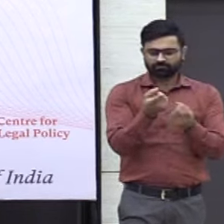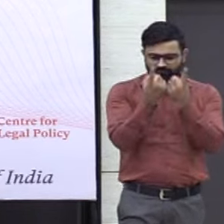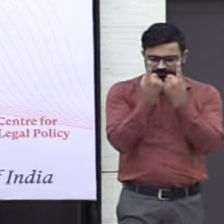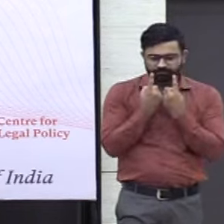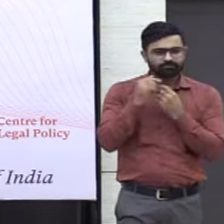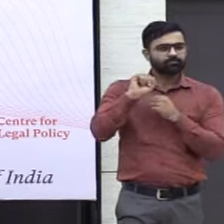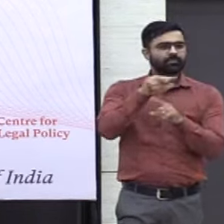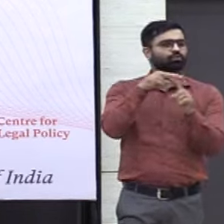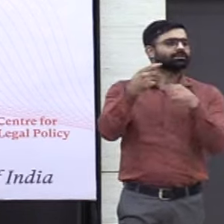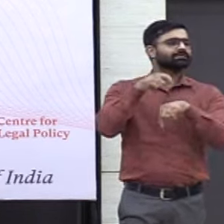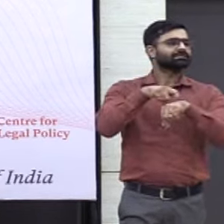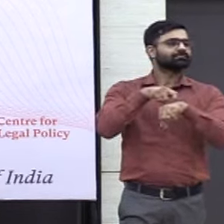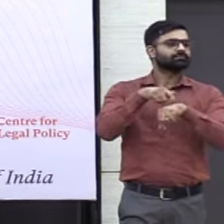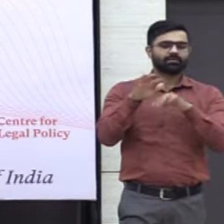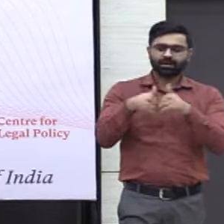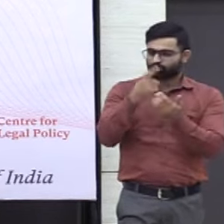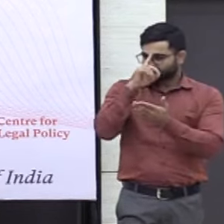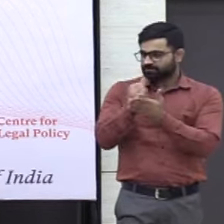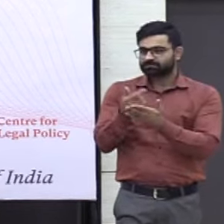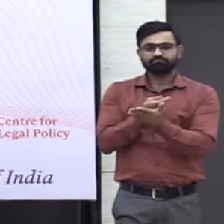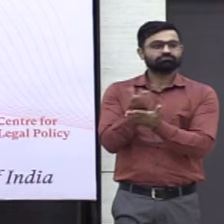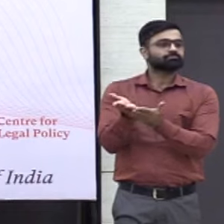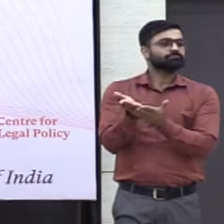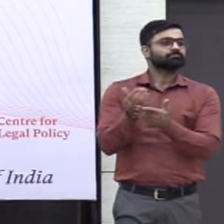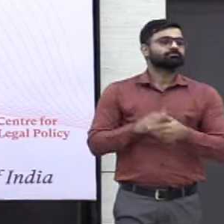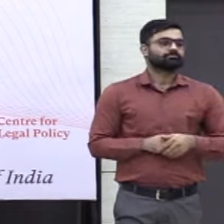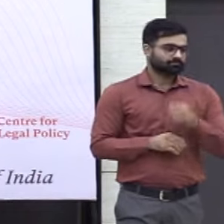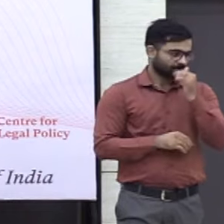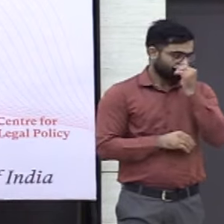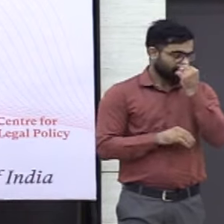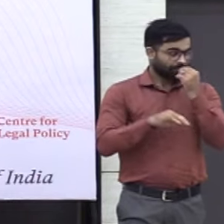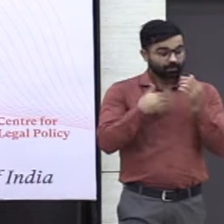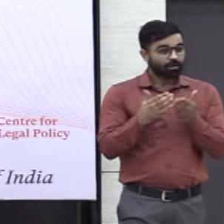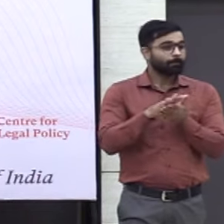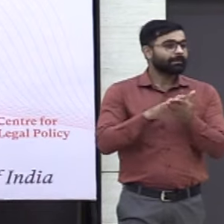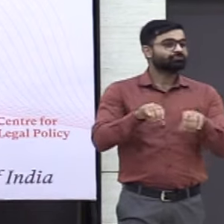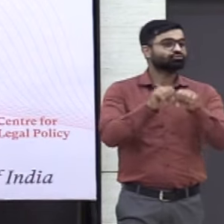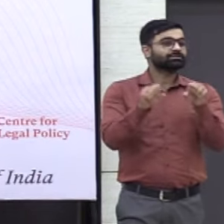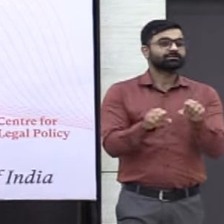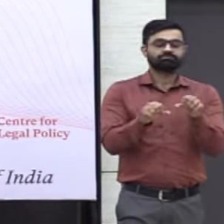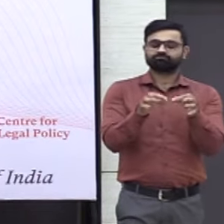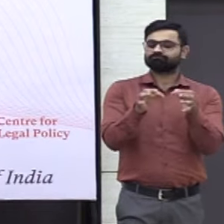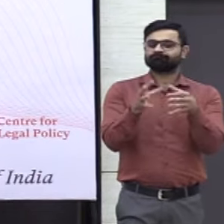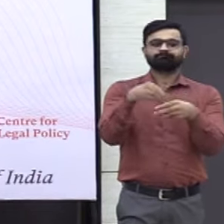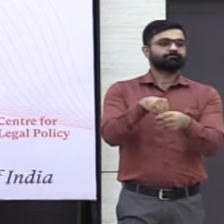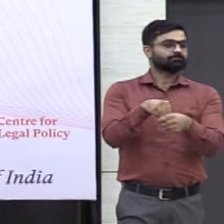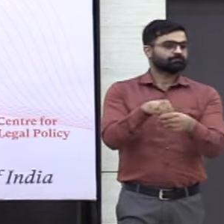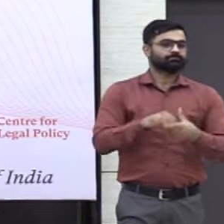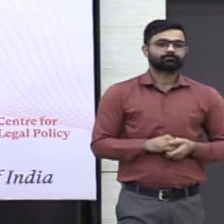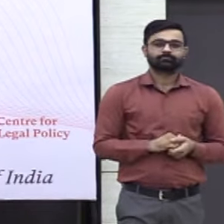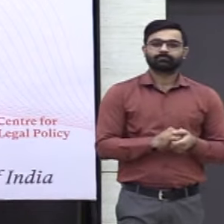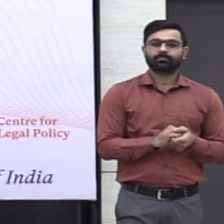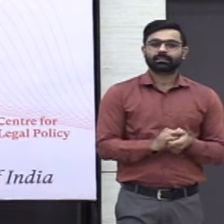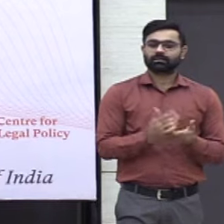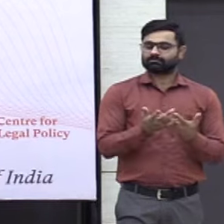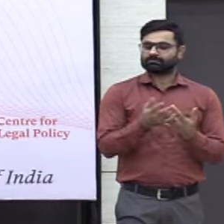investigation at that point in time. So how will he decide on credibility? Or a reasonable suspicion exists. Now, how